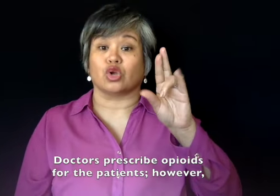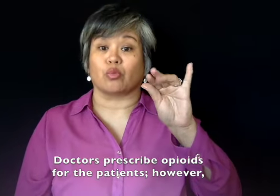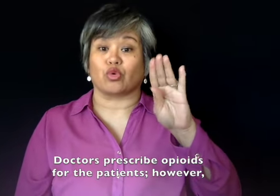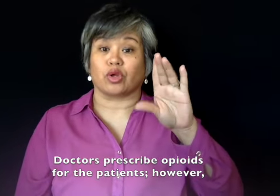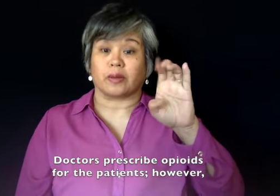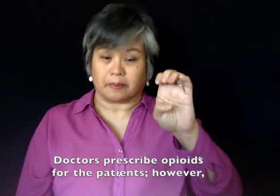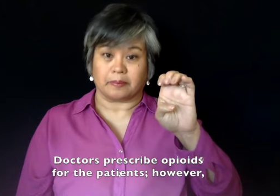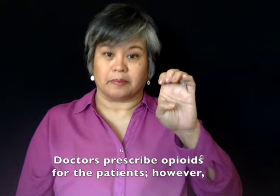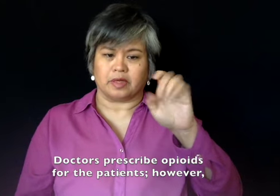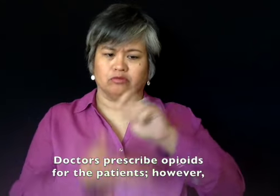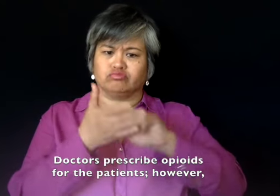opiates